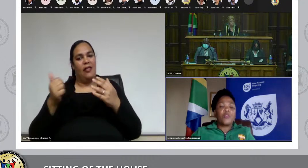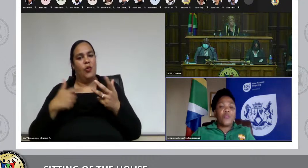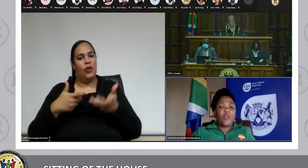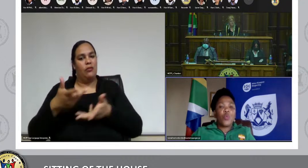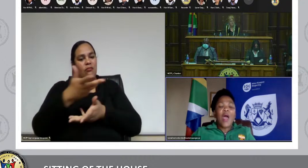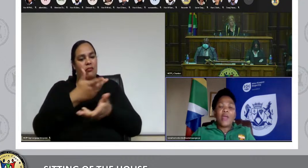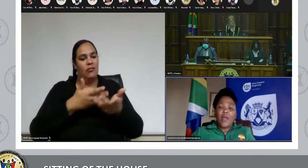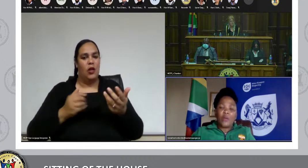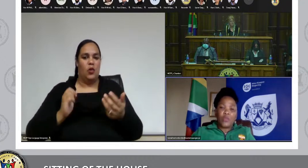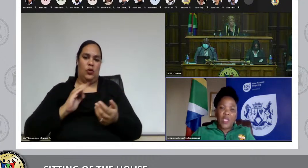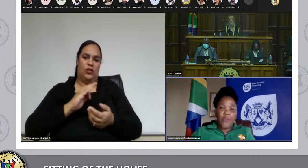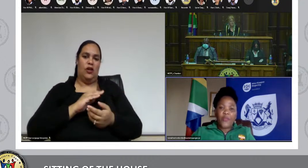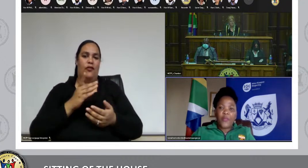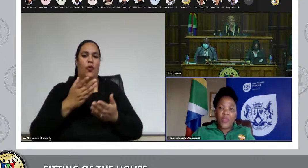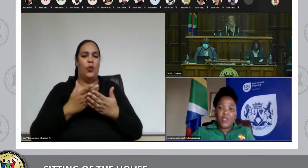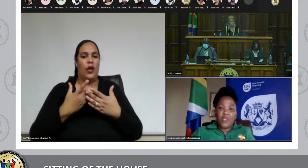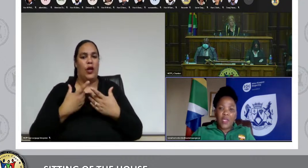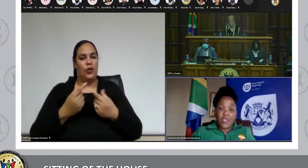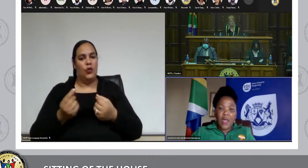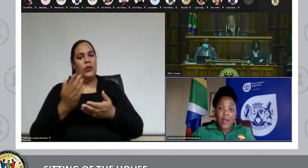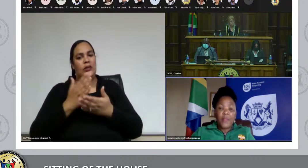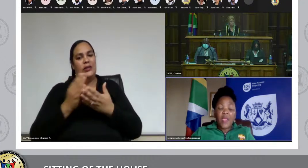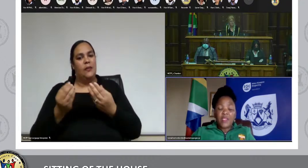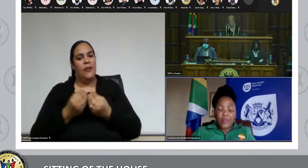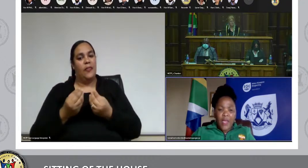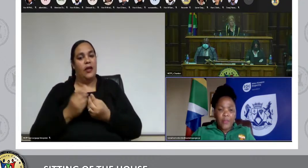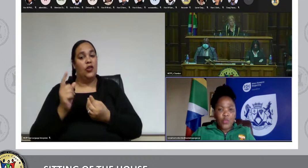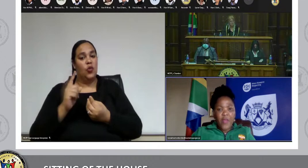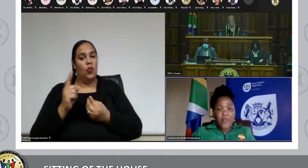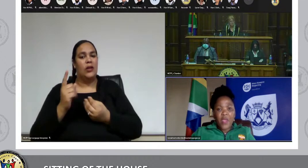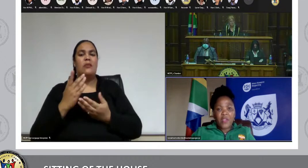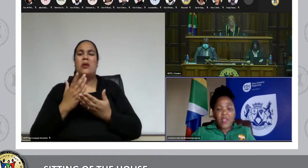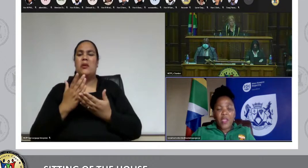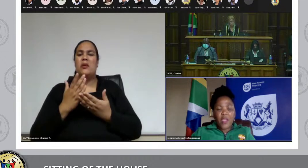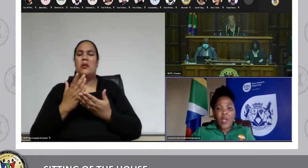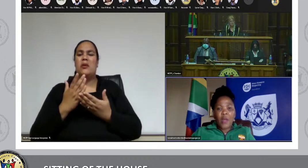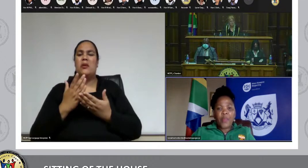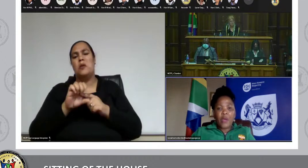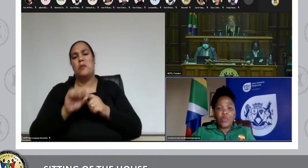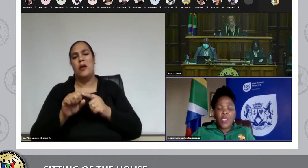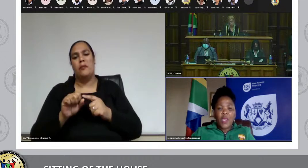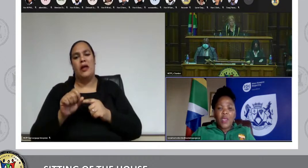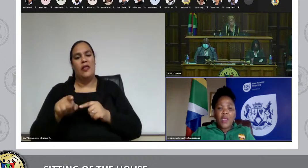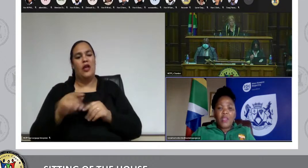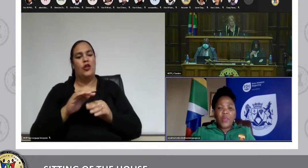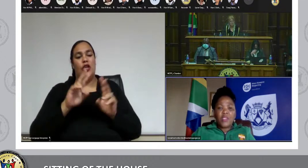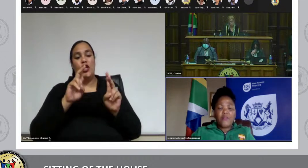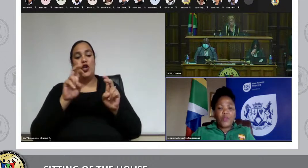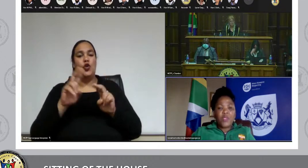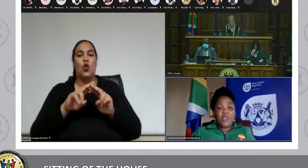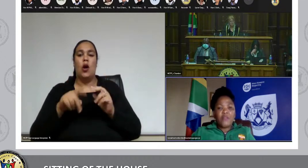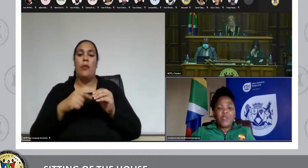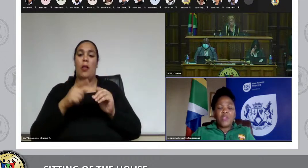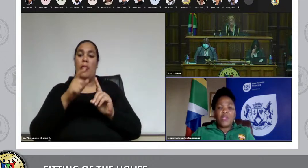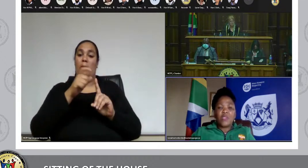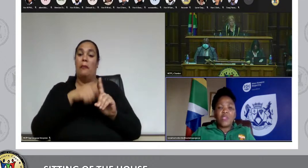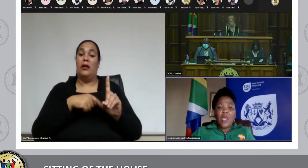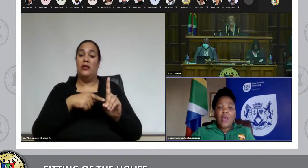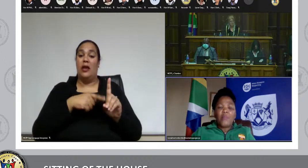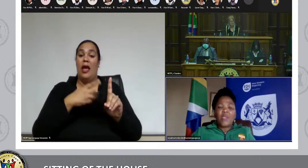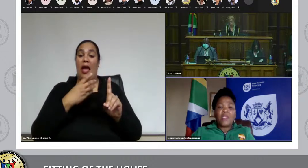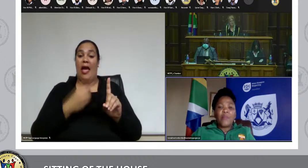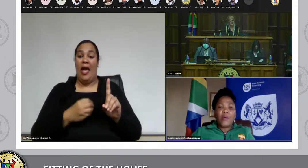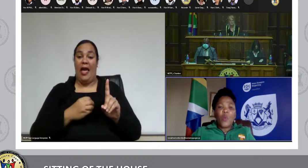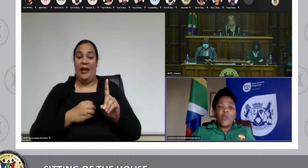the staff so that to iron out some of the things that sometimes we find that the issue is not about the person who's got the